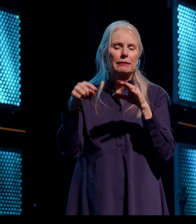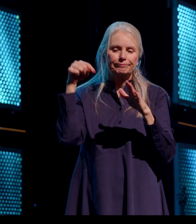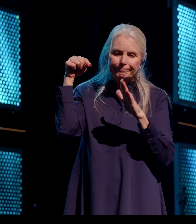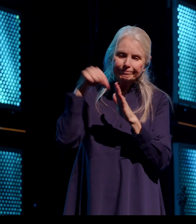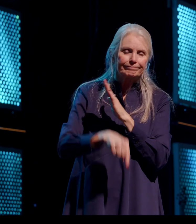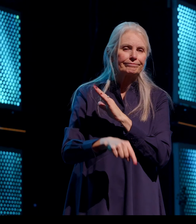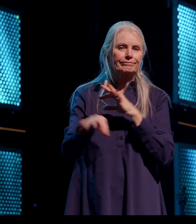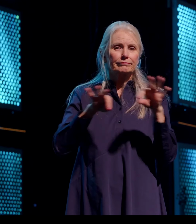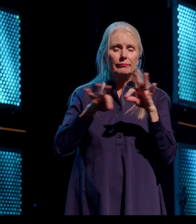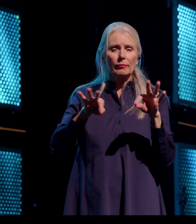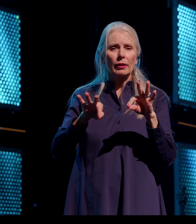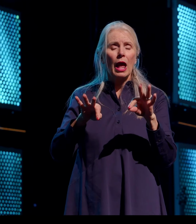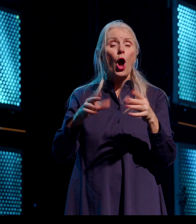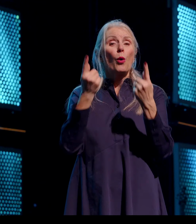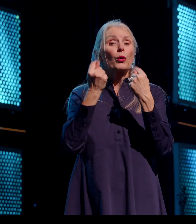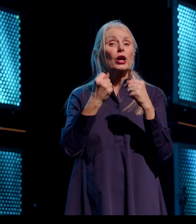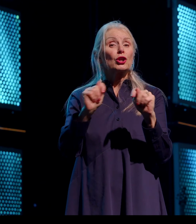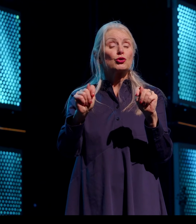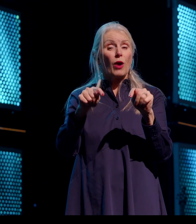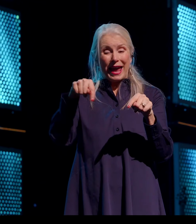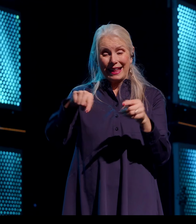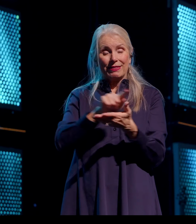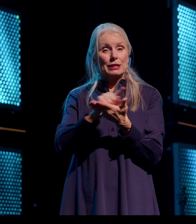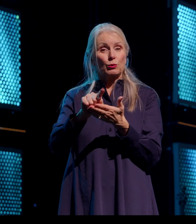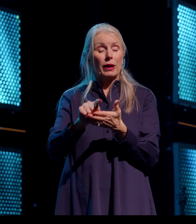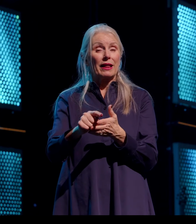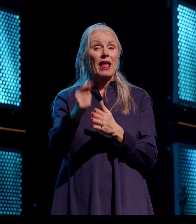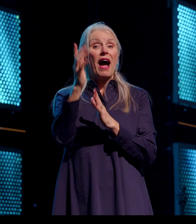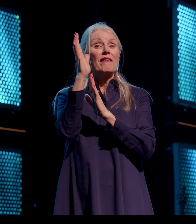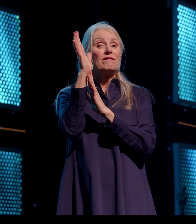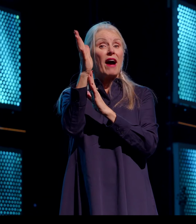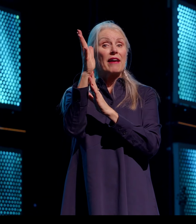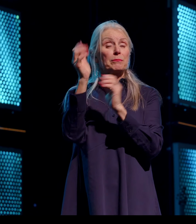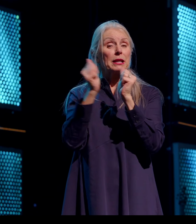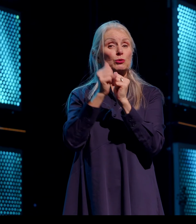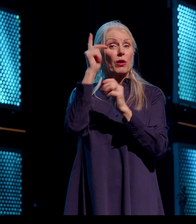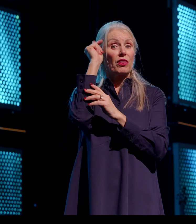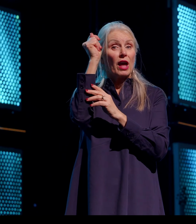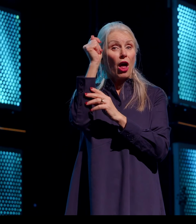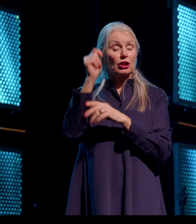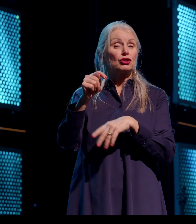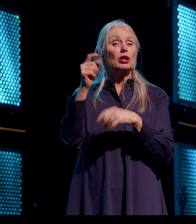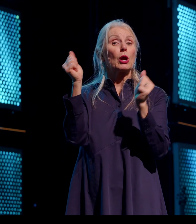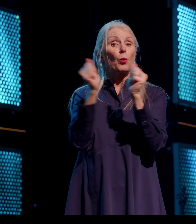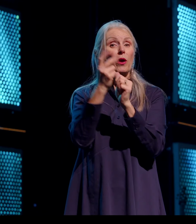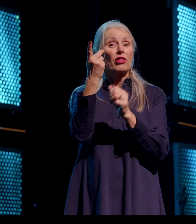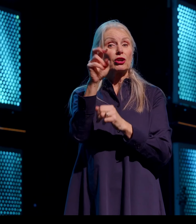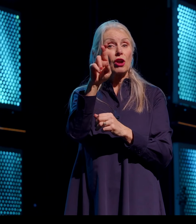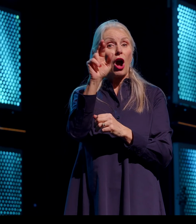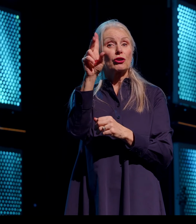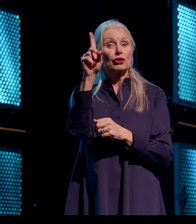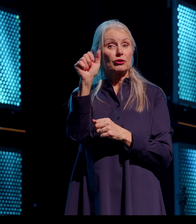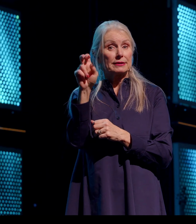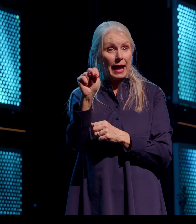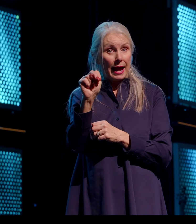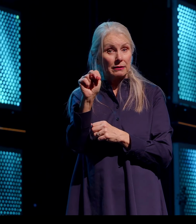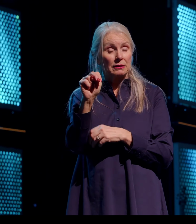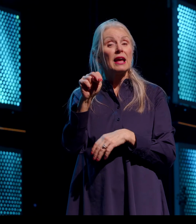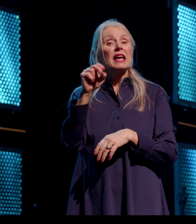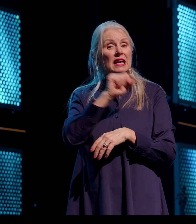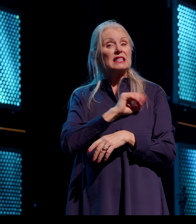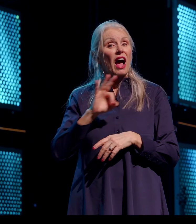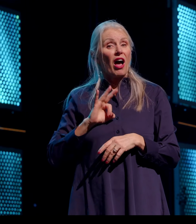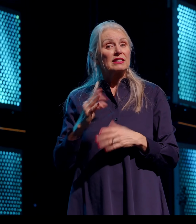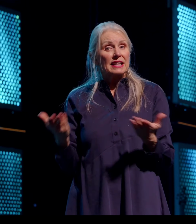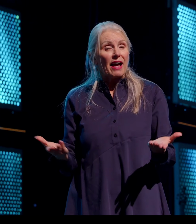something. We're going to try it this week called 5 Minutes of Theology with Dr. Dan and Pastor Dan. Dr. Dan Wilson from CBU, and he's on our staff. He's just going to talk